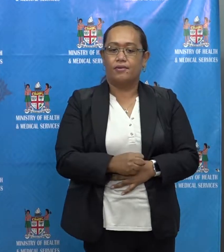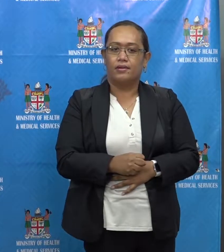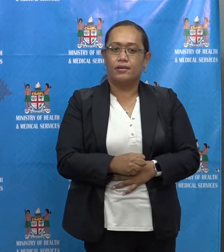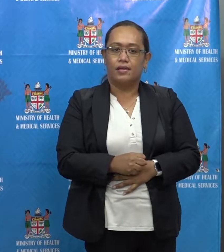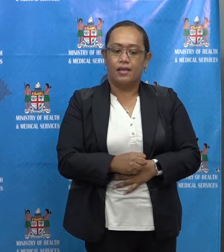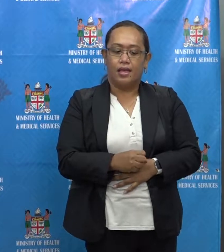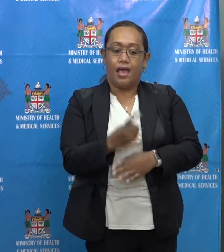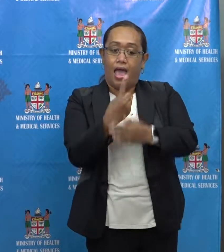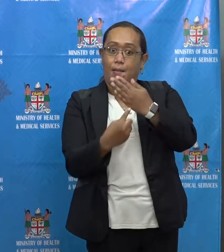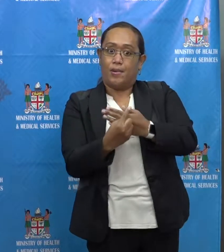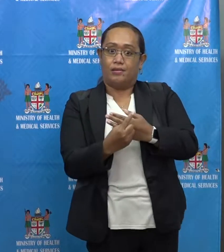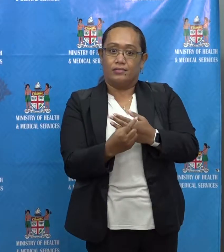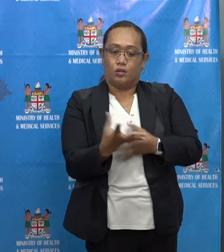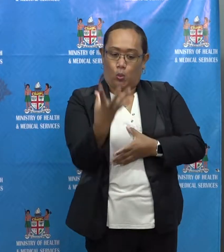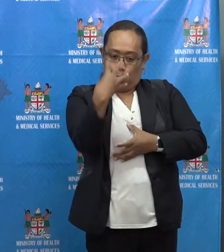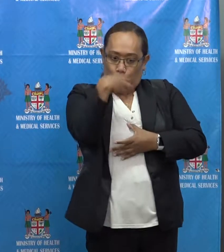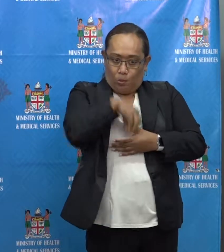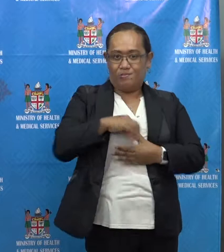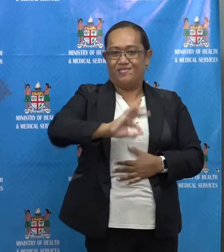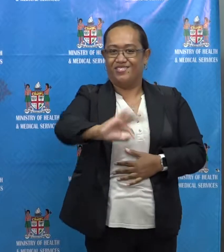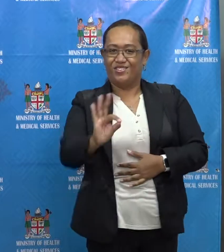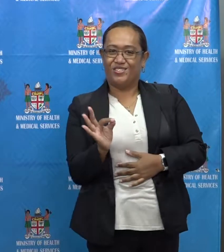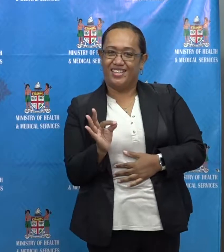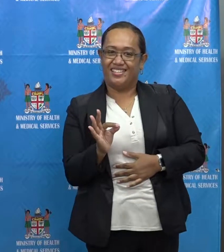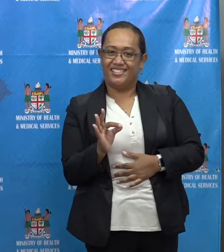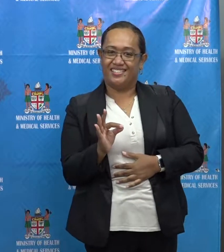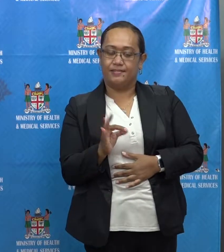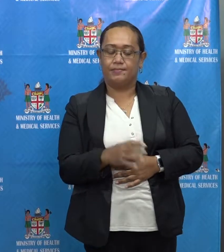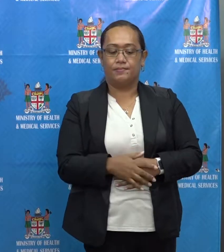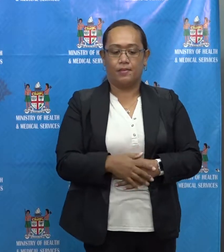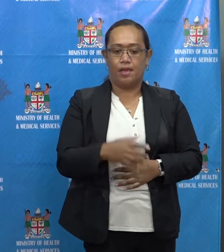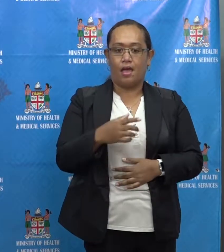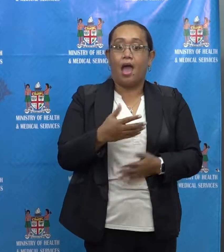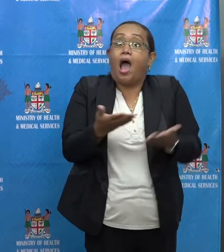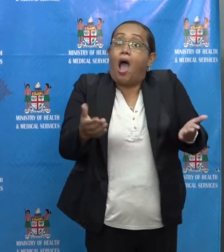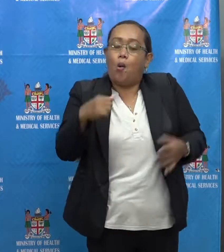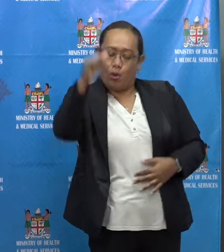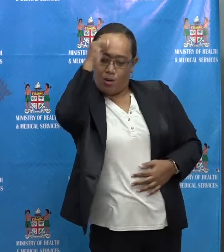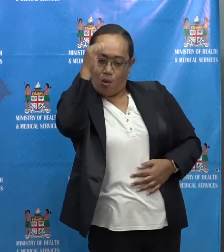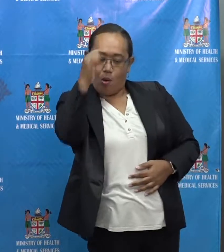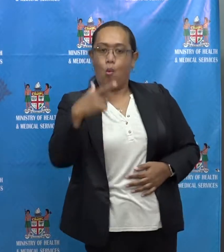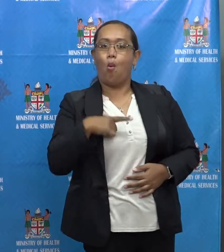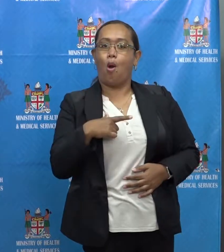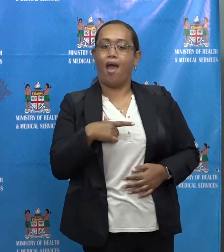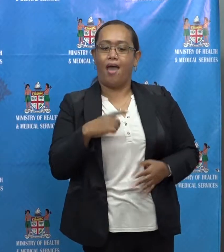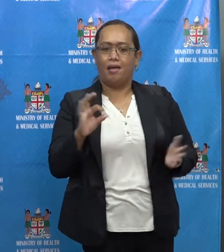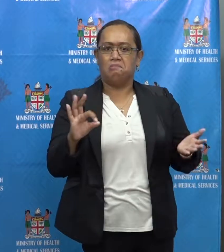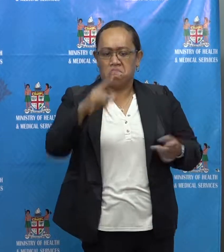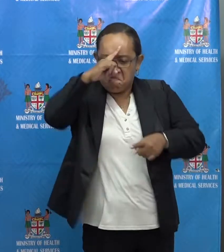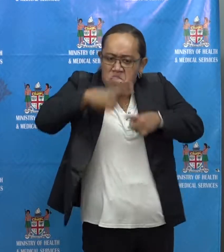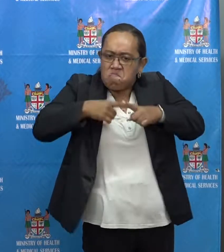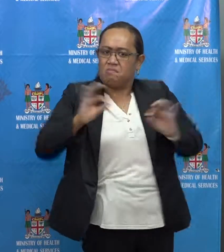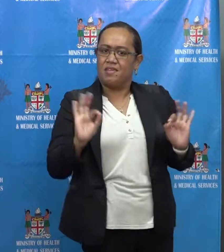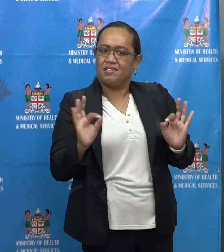not infectious while they were in the community. We know this because they had no symptoms at the